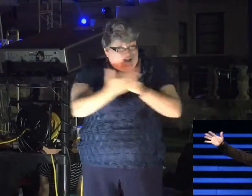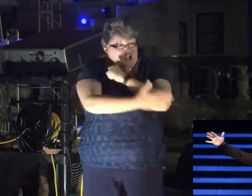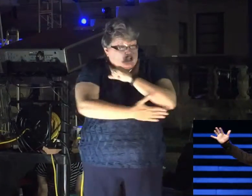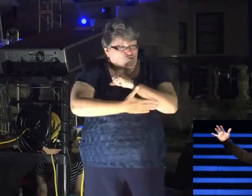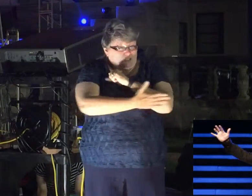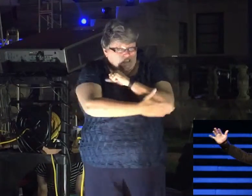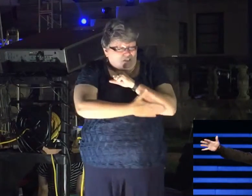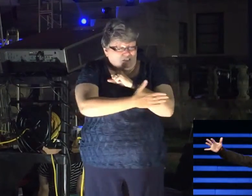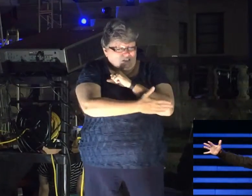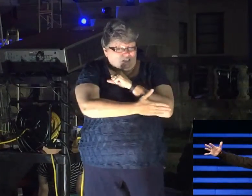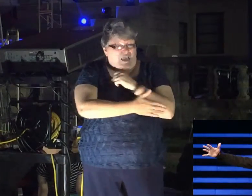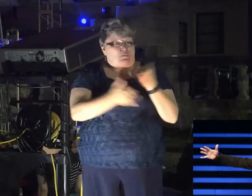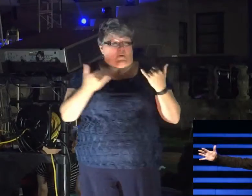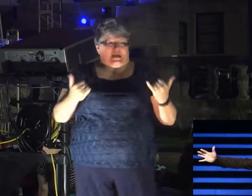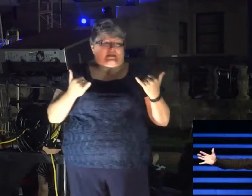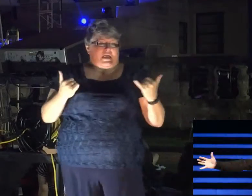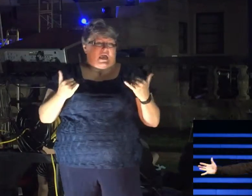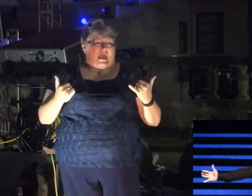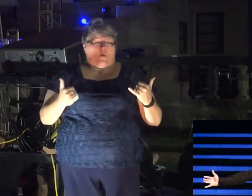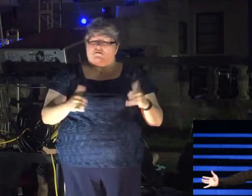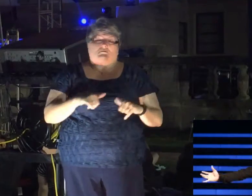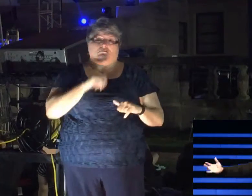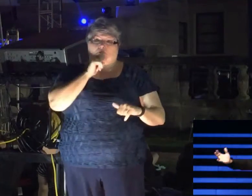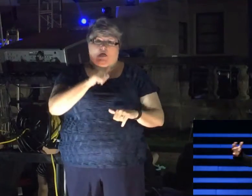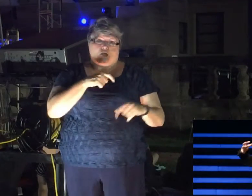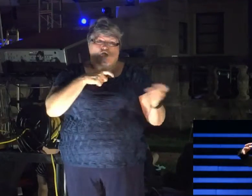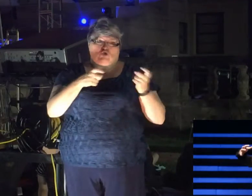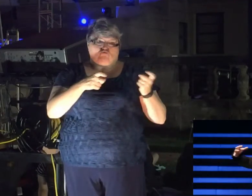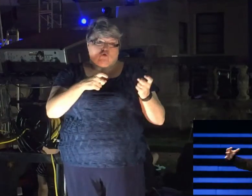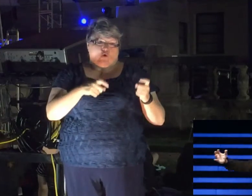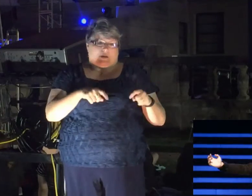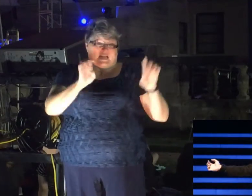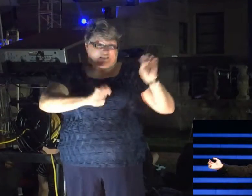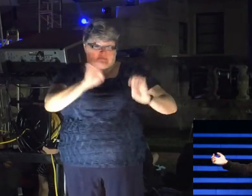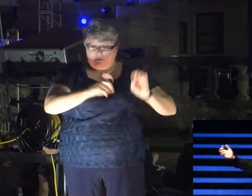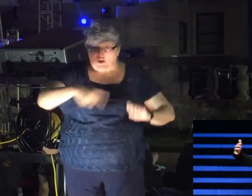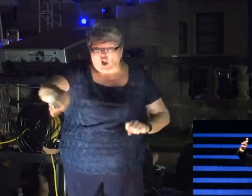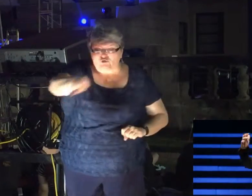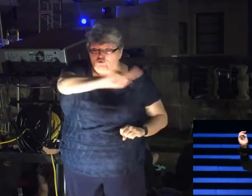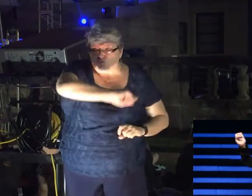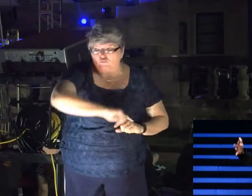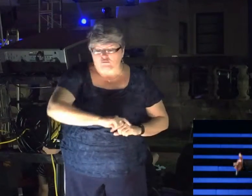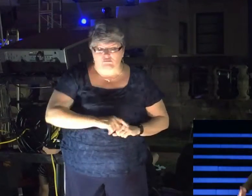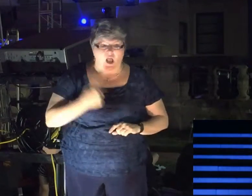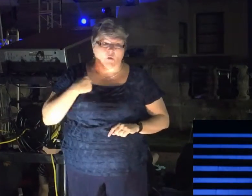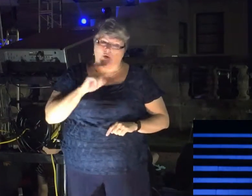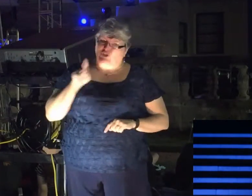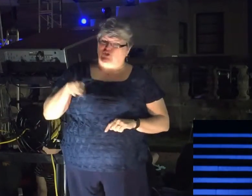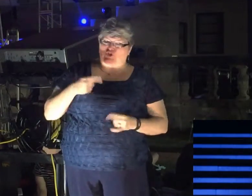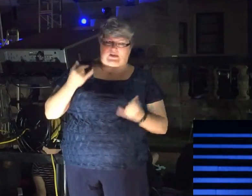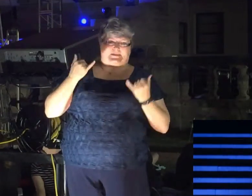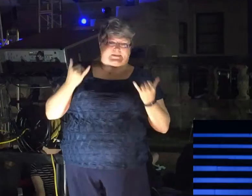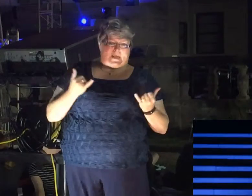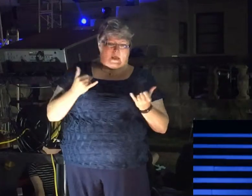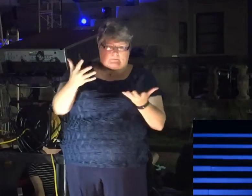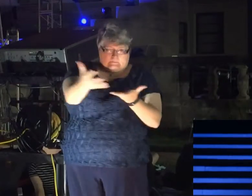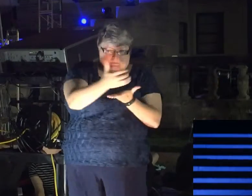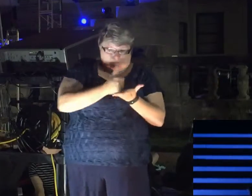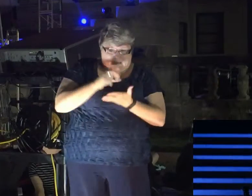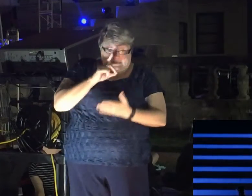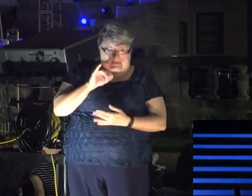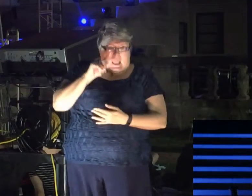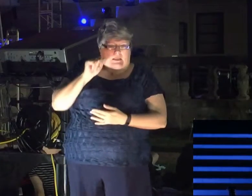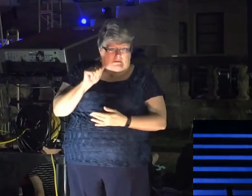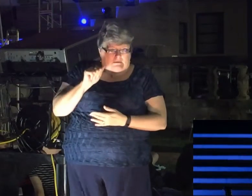midst, as a country, in an uncontrolled experiment on you. And we're just now